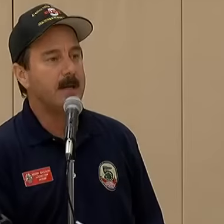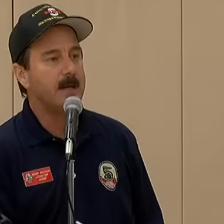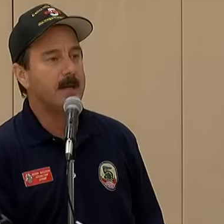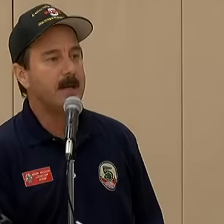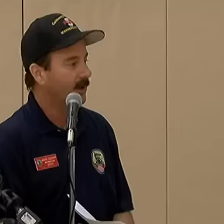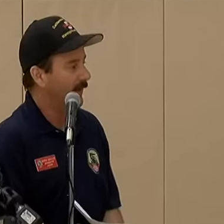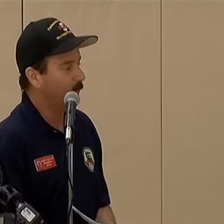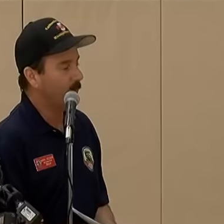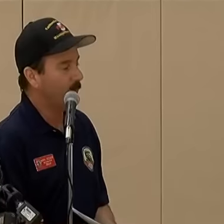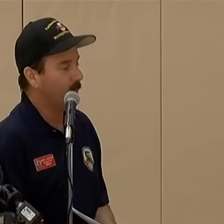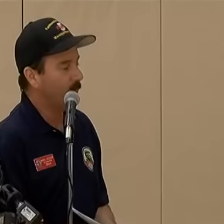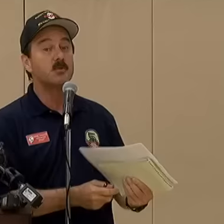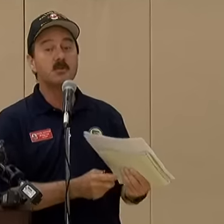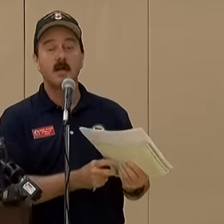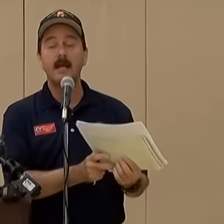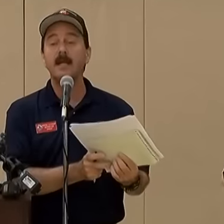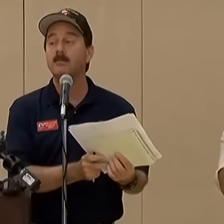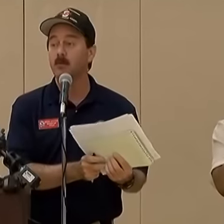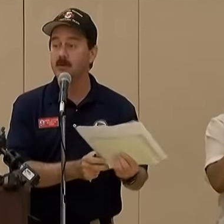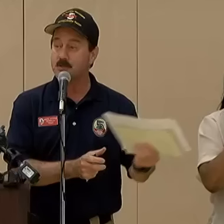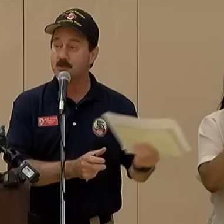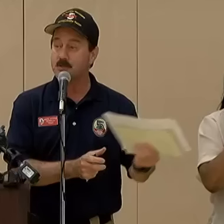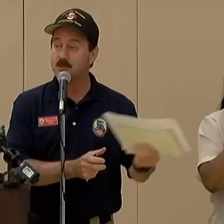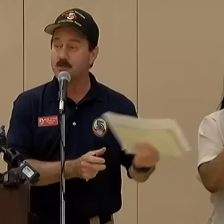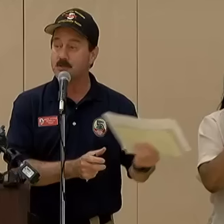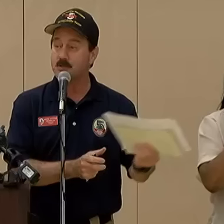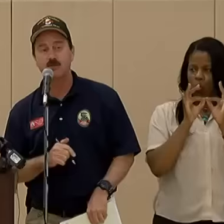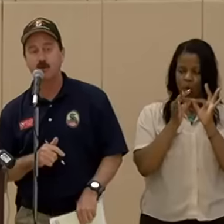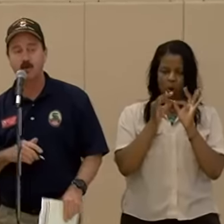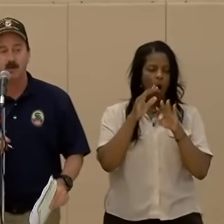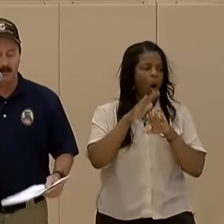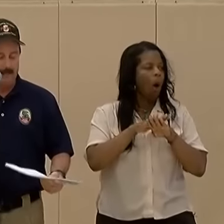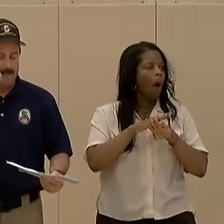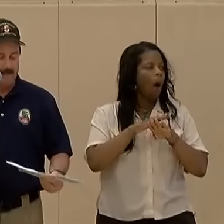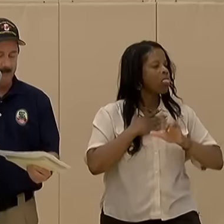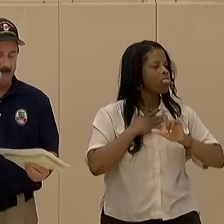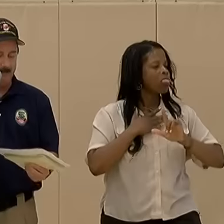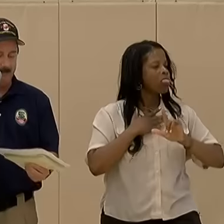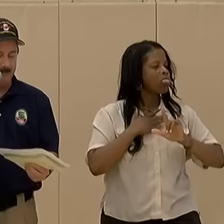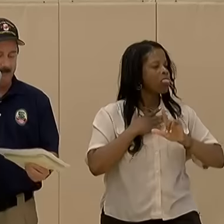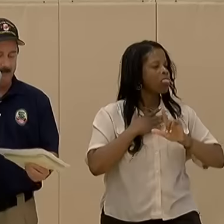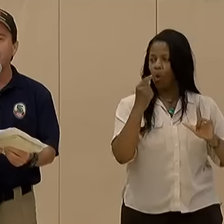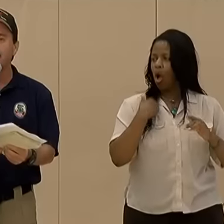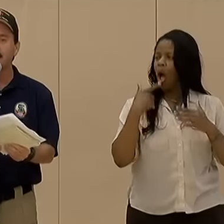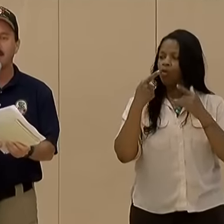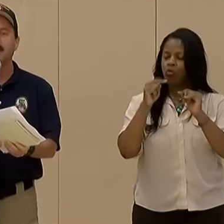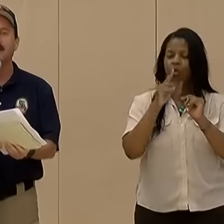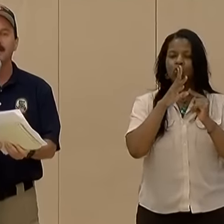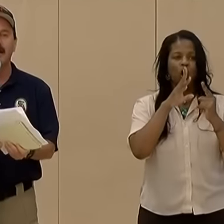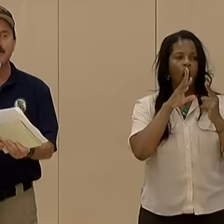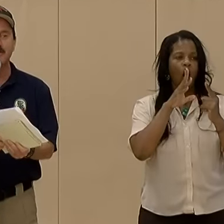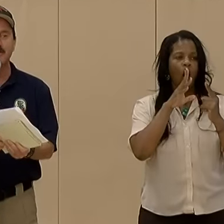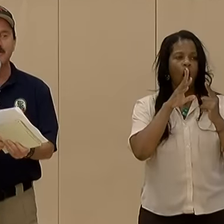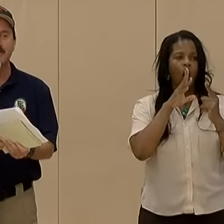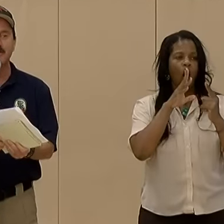meeting. And we have someone who's signing for us here on my left. So I'll try to talk